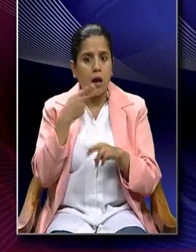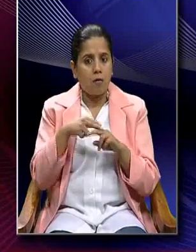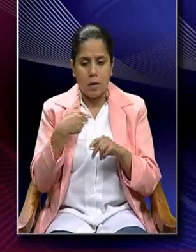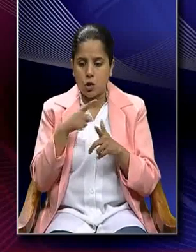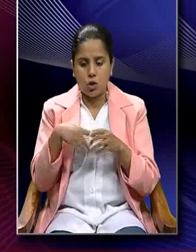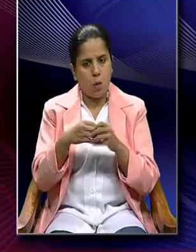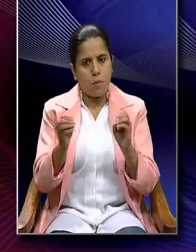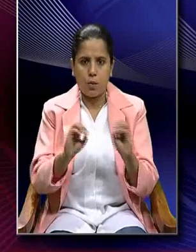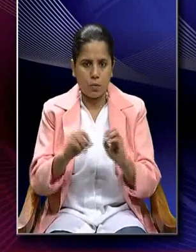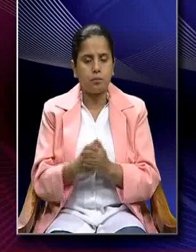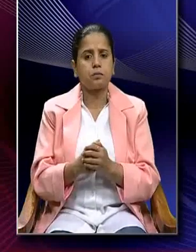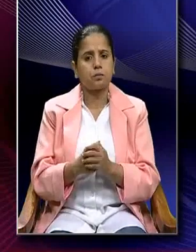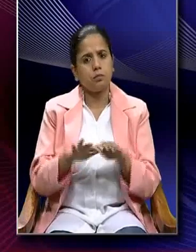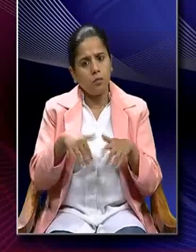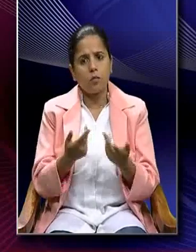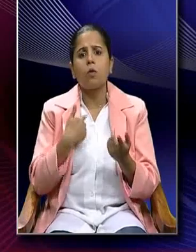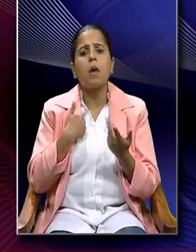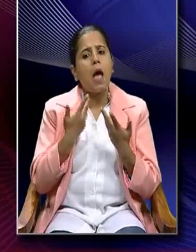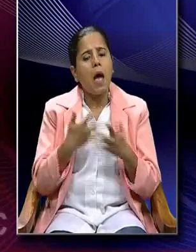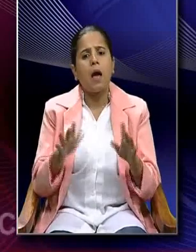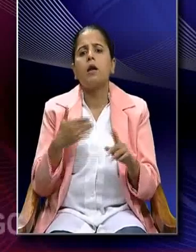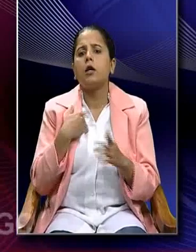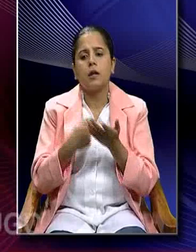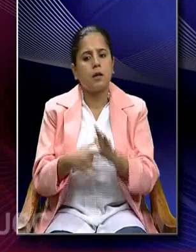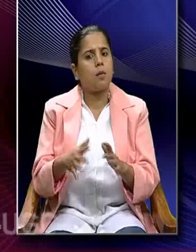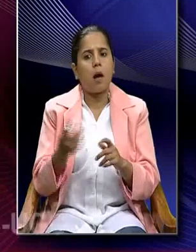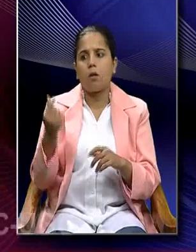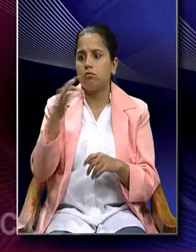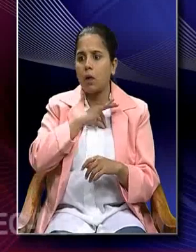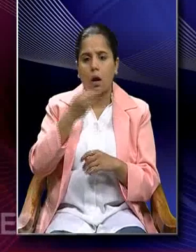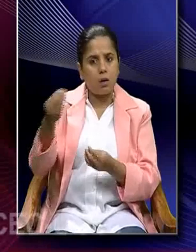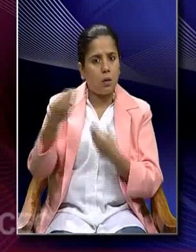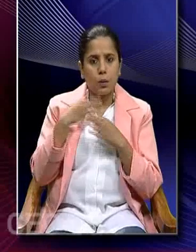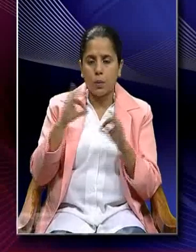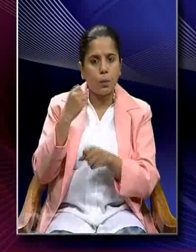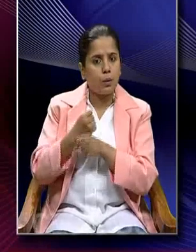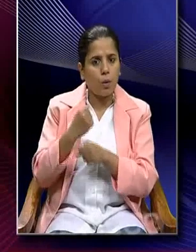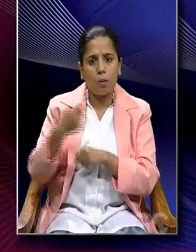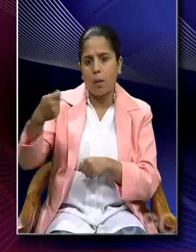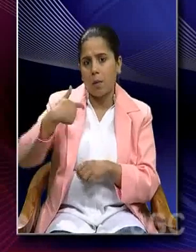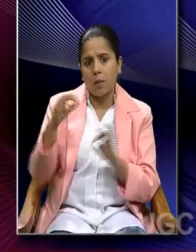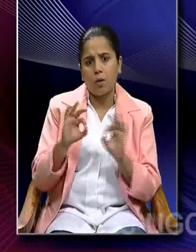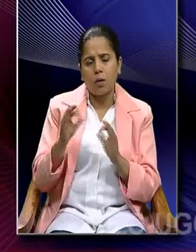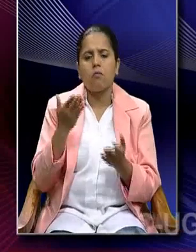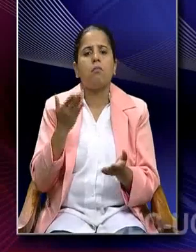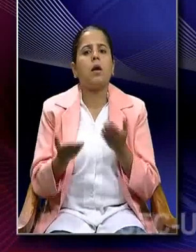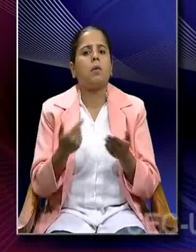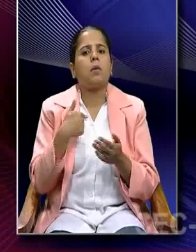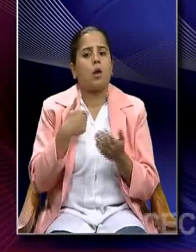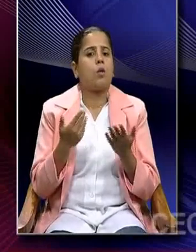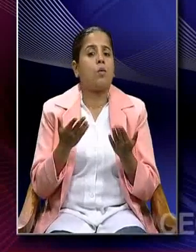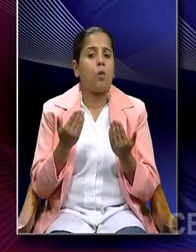job, supposing I did not get any kind of retirement benefits, then I would be, in a certain sense, at